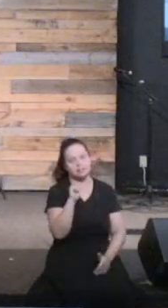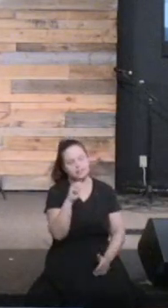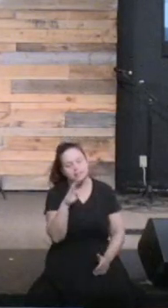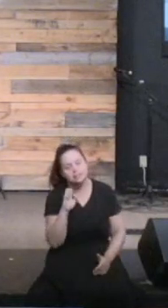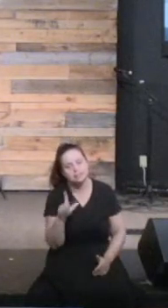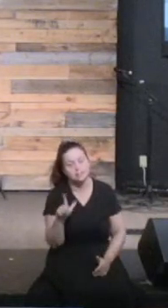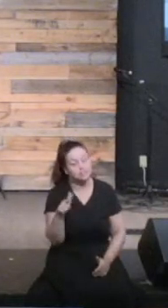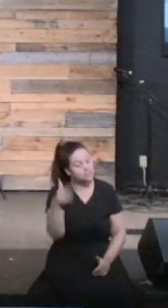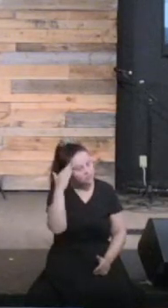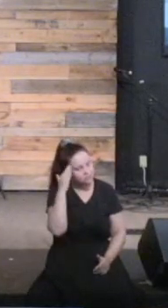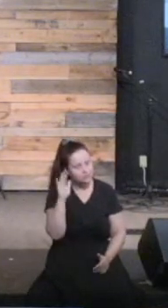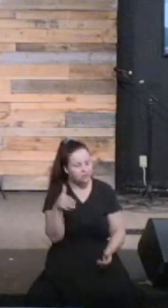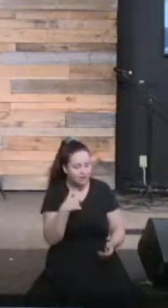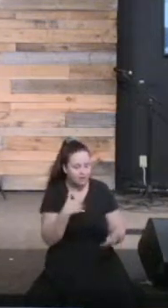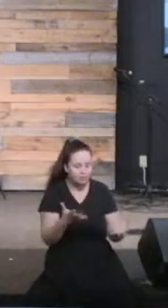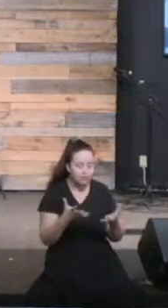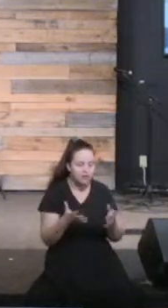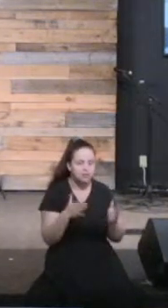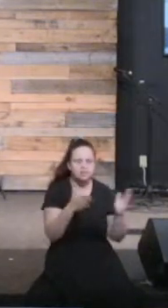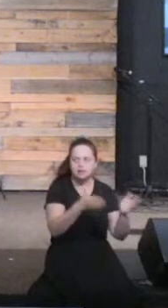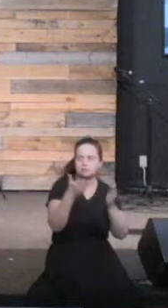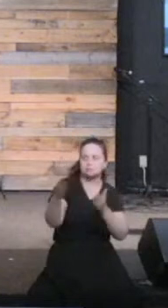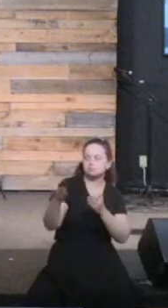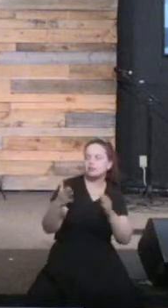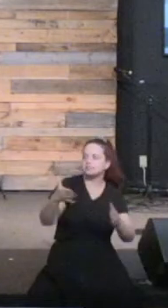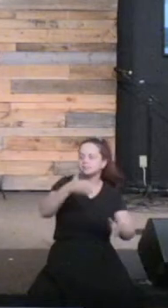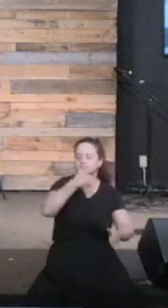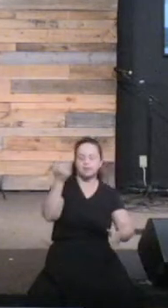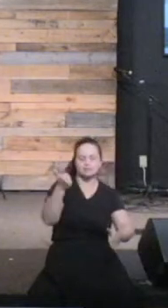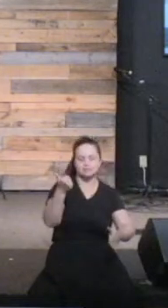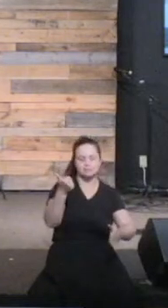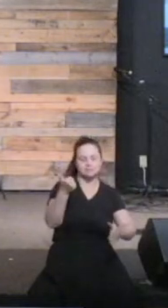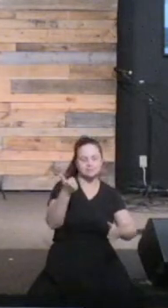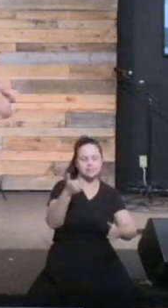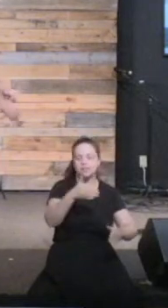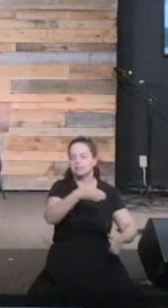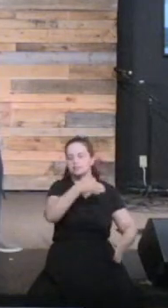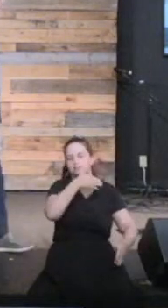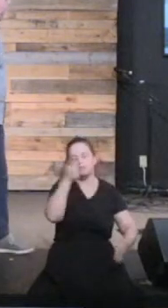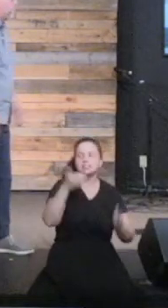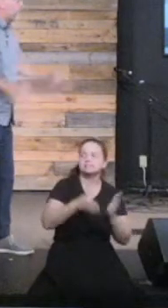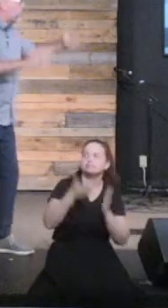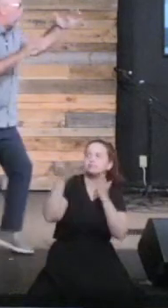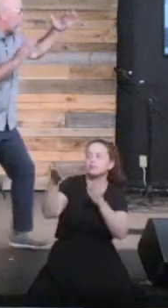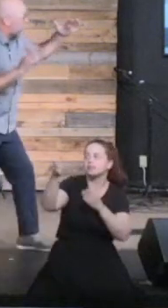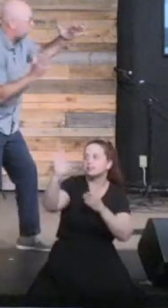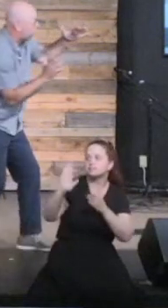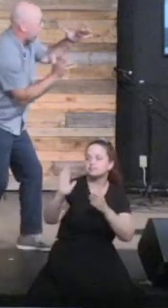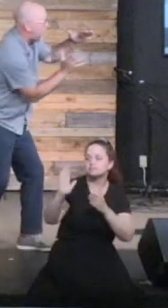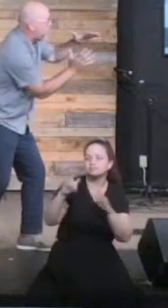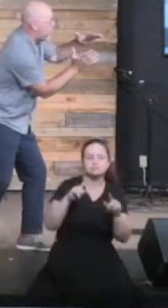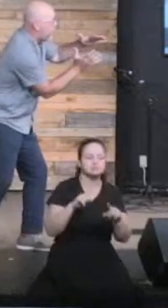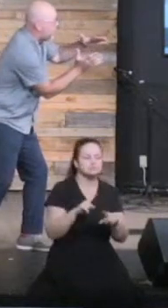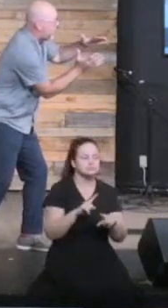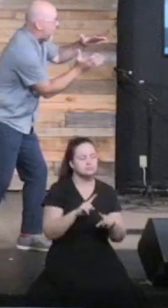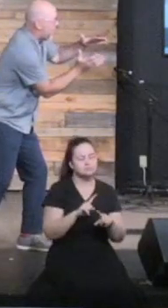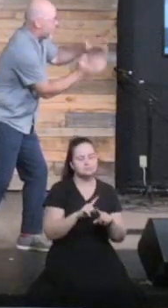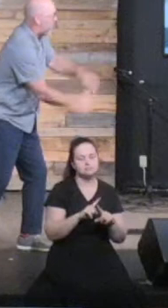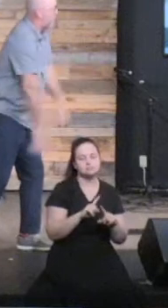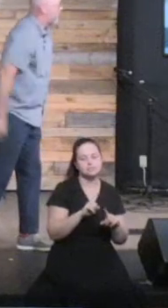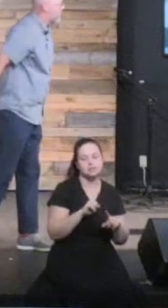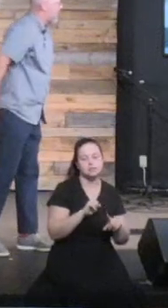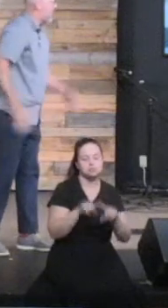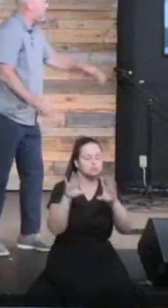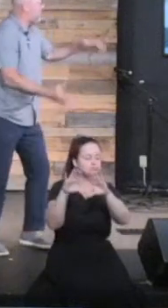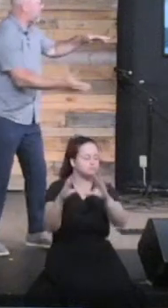brought the very best the very best he offered God but grouped right with